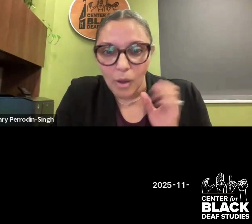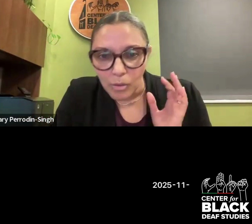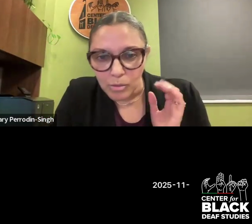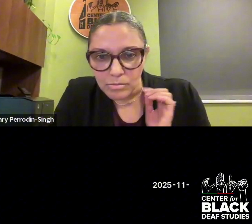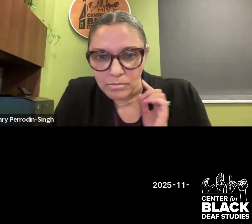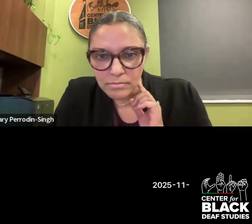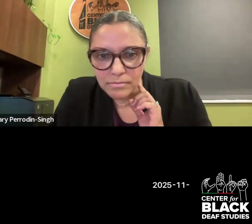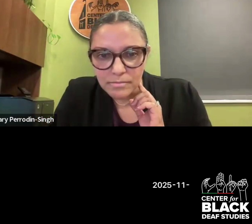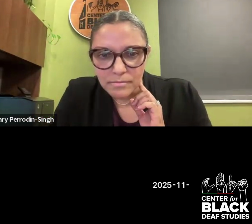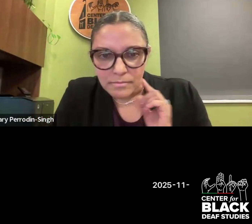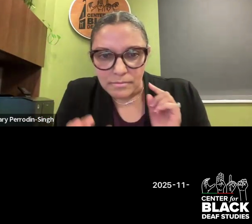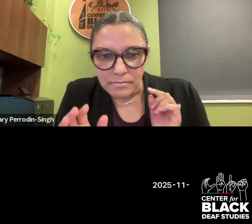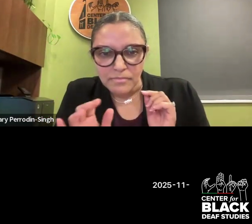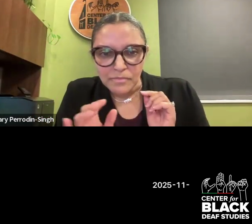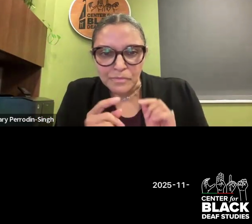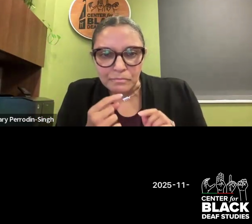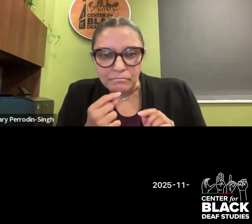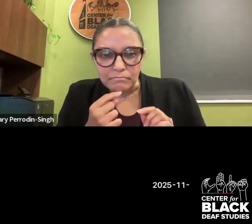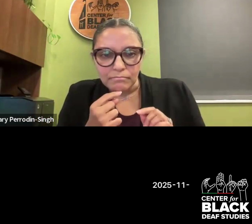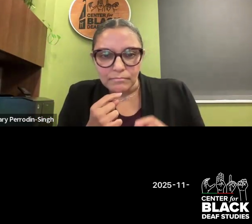so much. Okay.